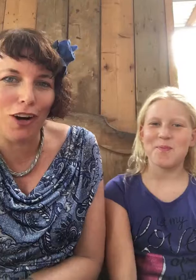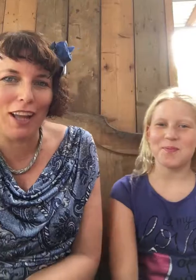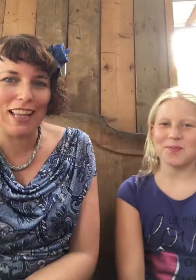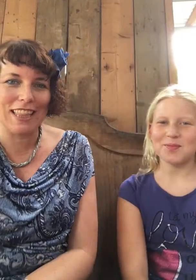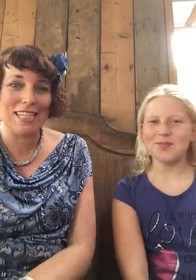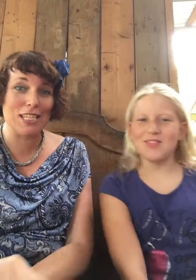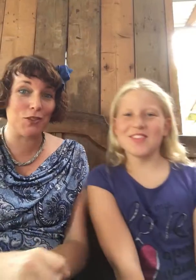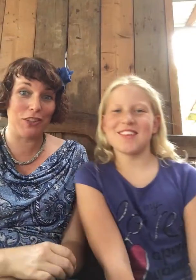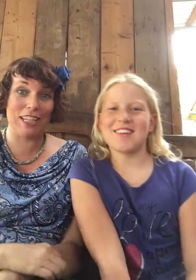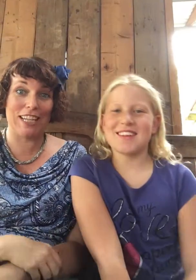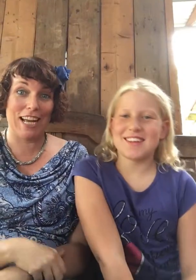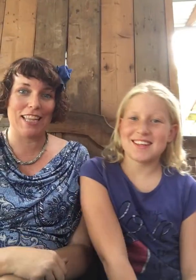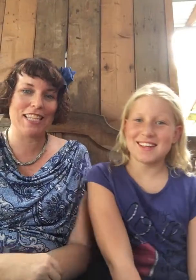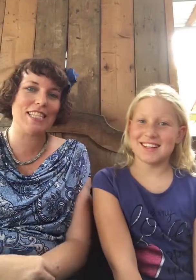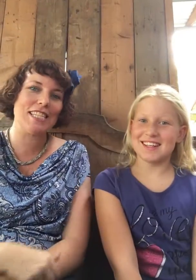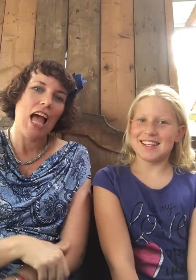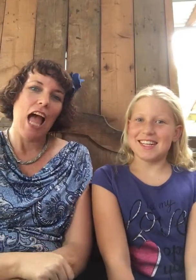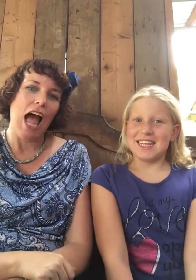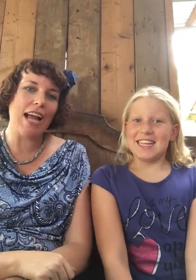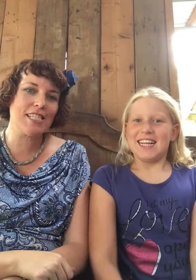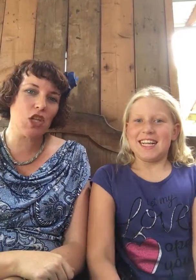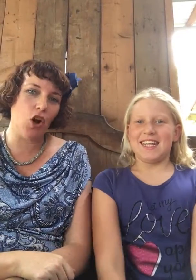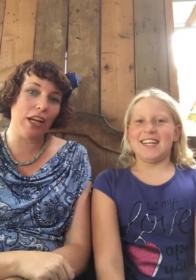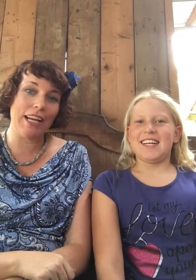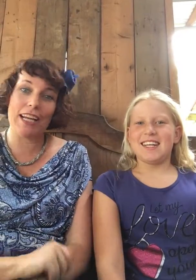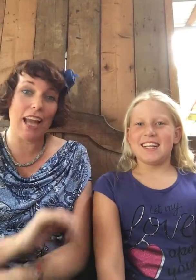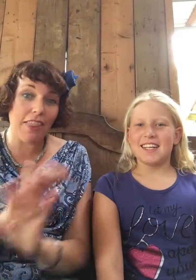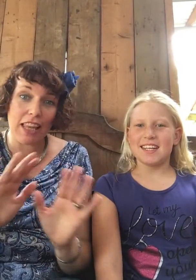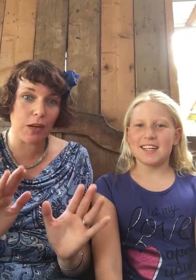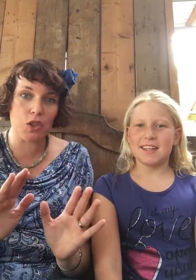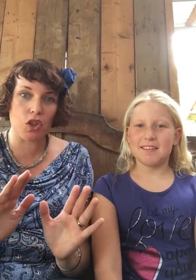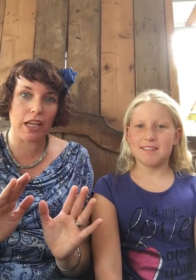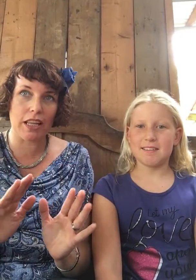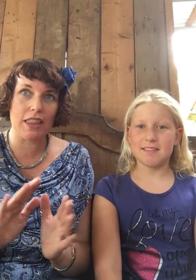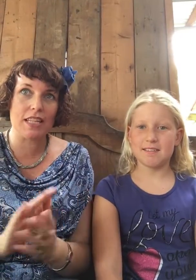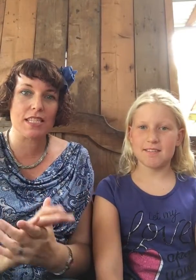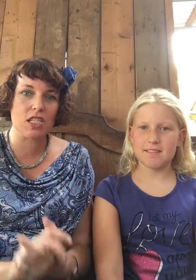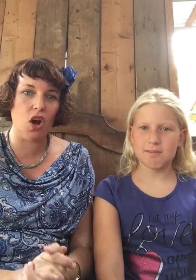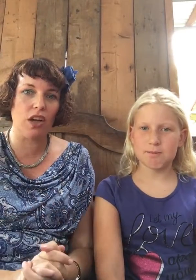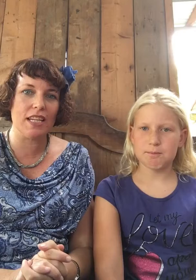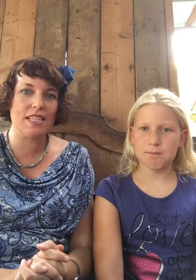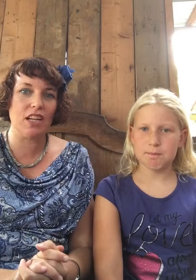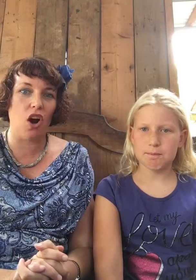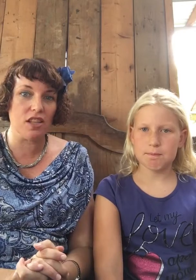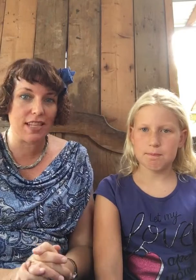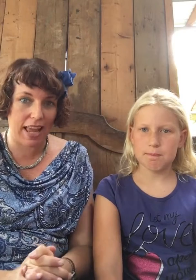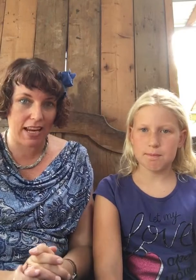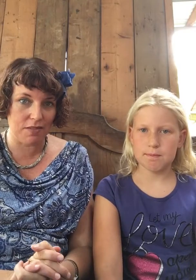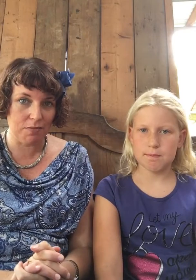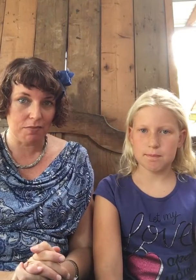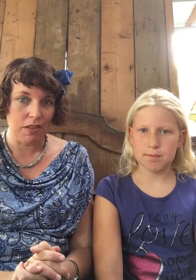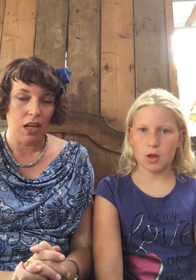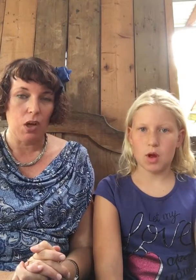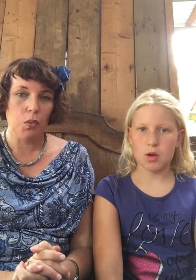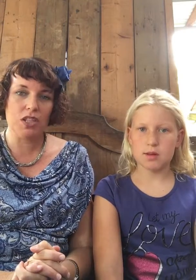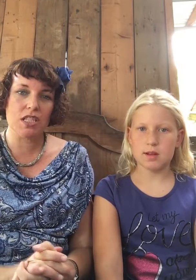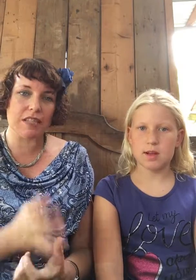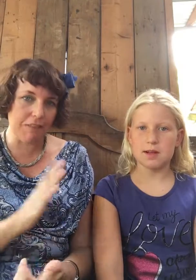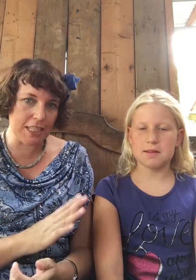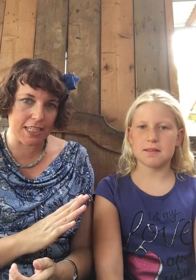Alright, this is really hard. This is a song in another language altogether. This song is in Ozlan, which is different to